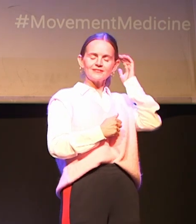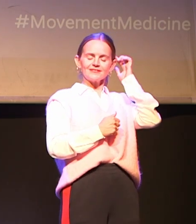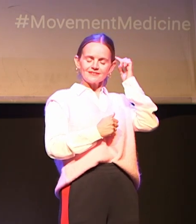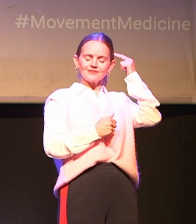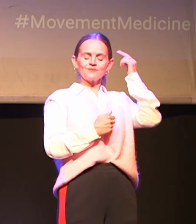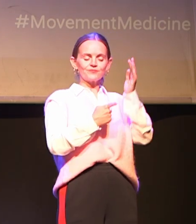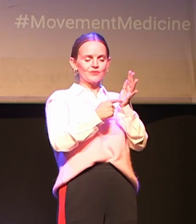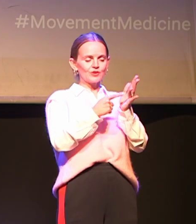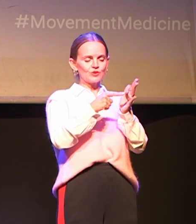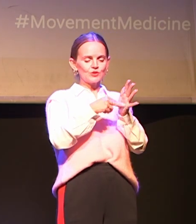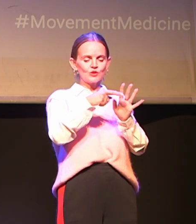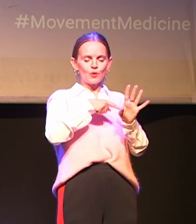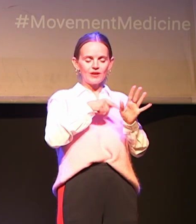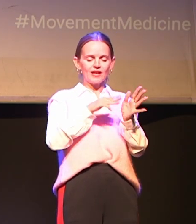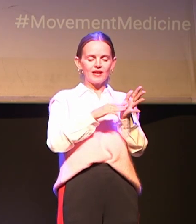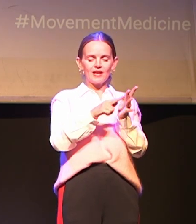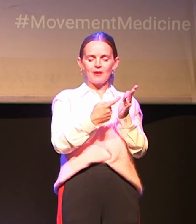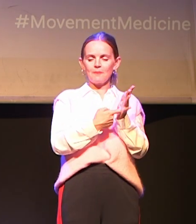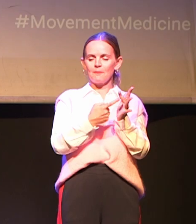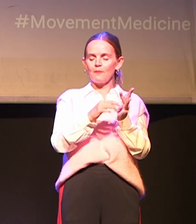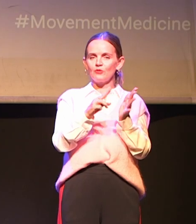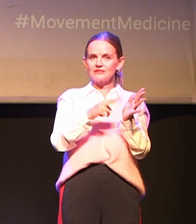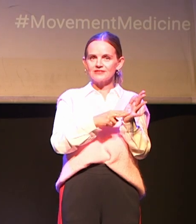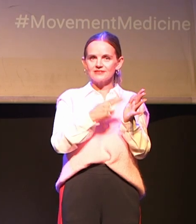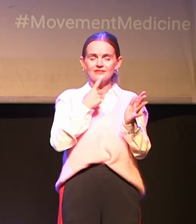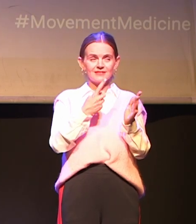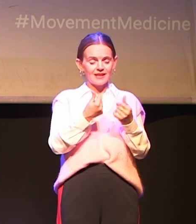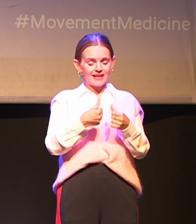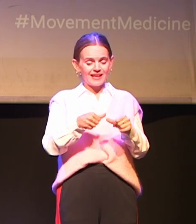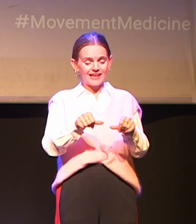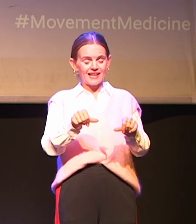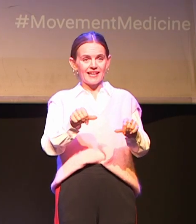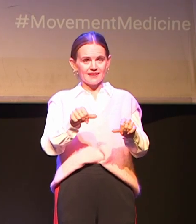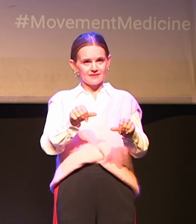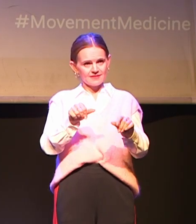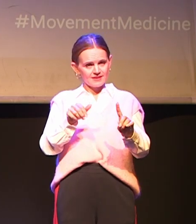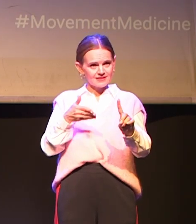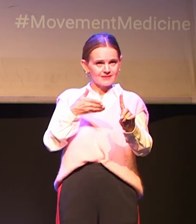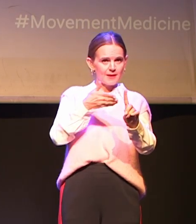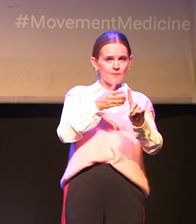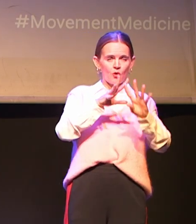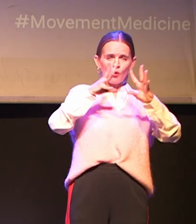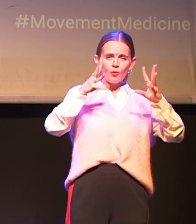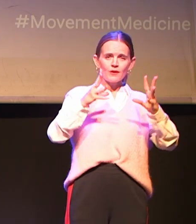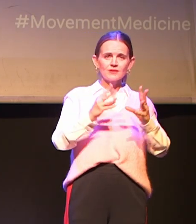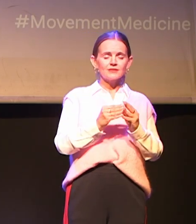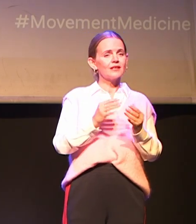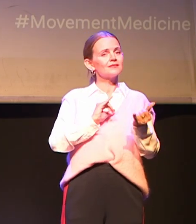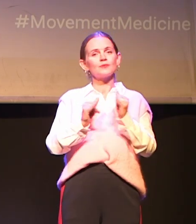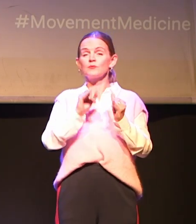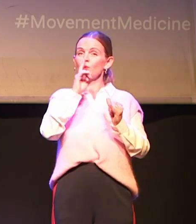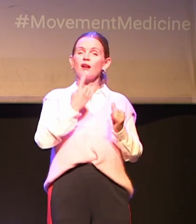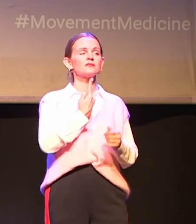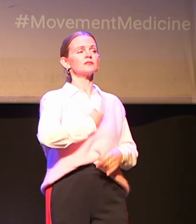and in, you know, it says like sometimes you don't, our healing is that pursuit of wholeness, and sometimes we don't survive whole, sometimes